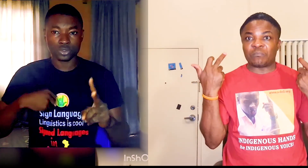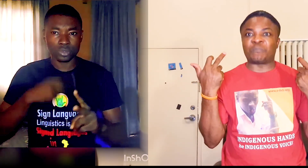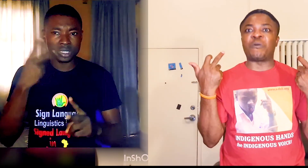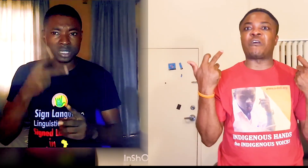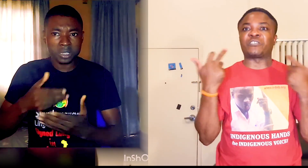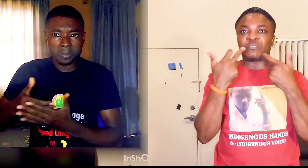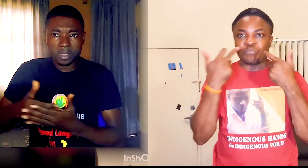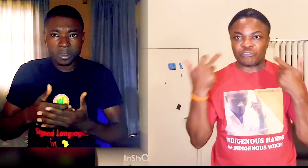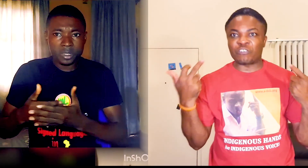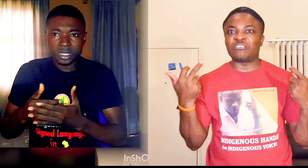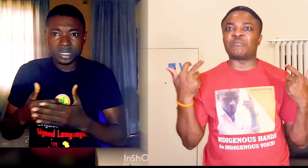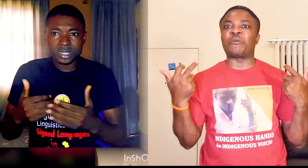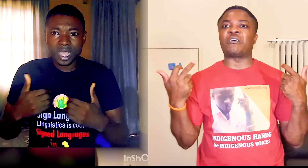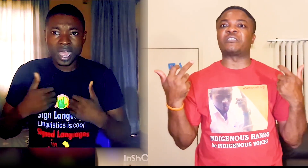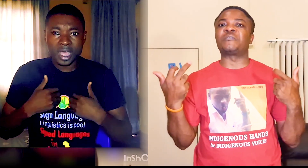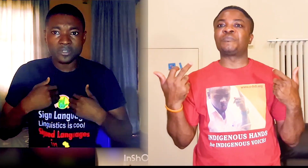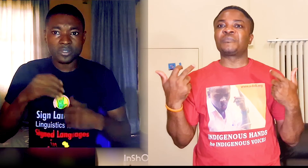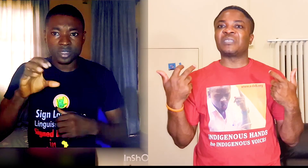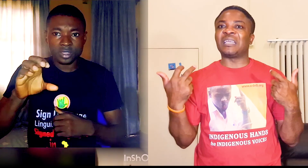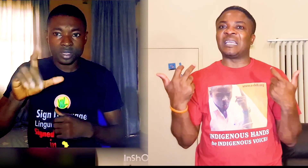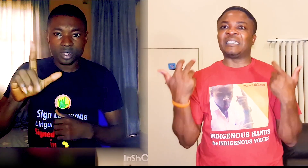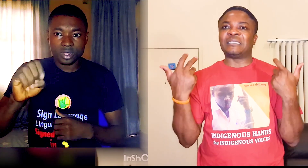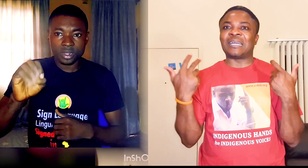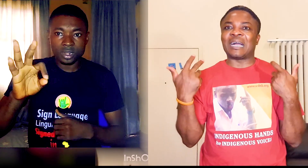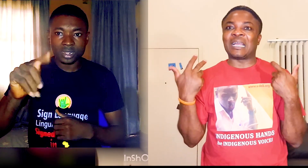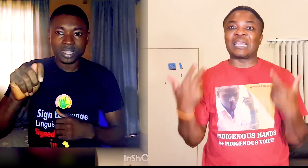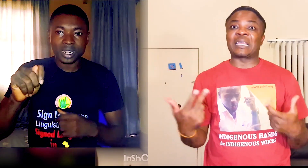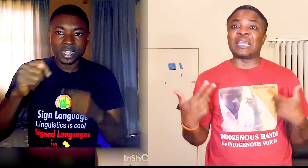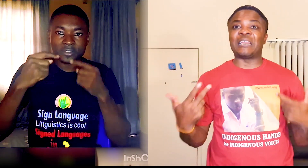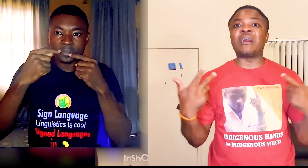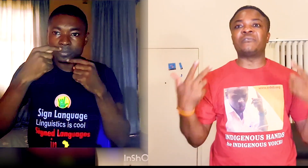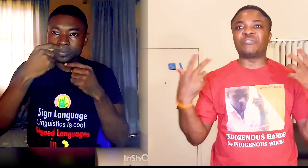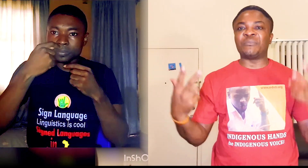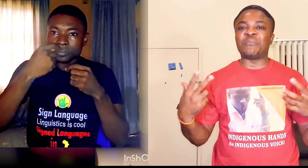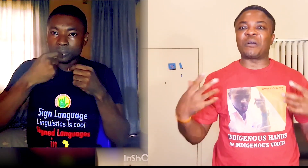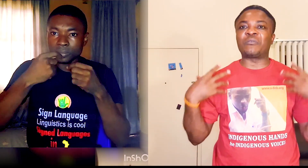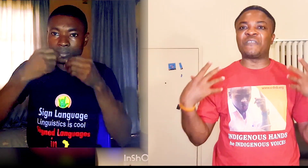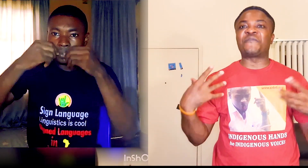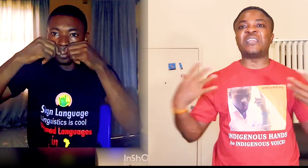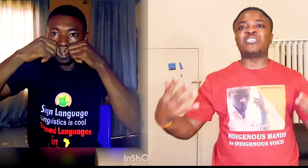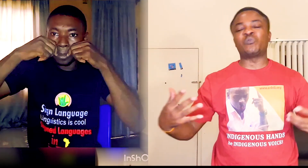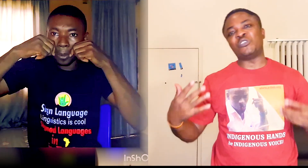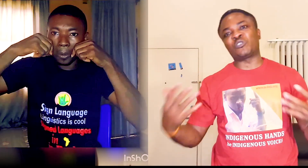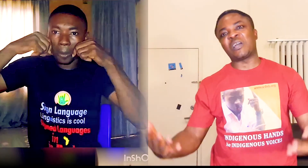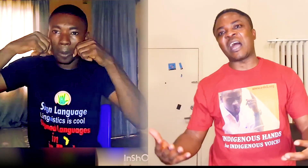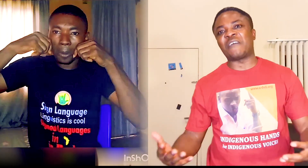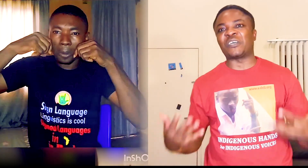are broken apart. And I cannot remember the